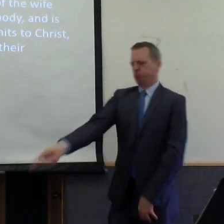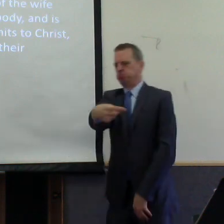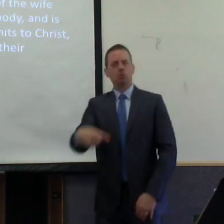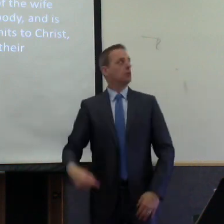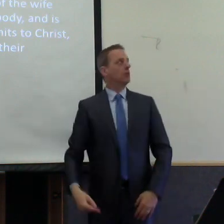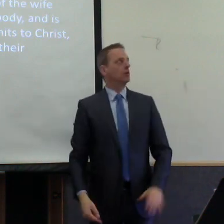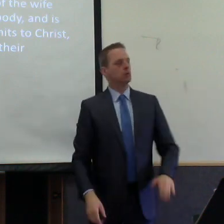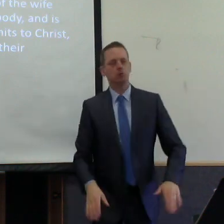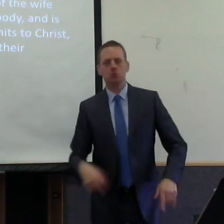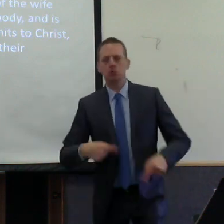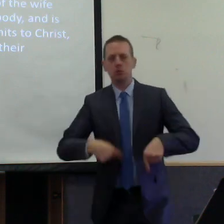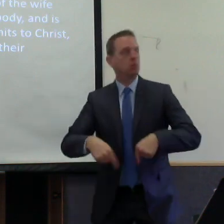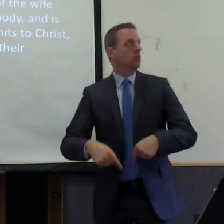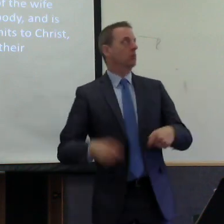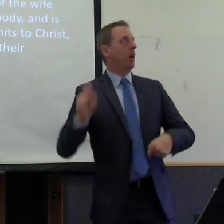just like Jesus, he